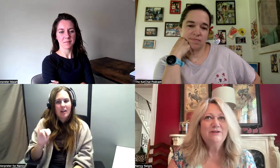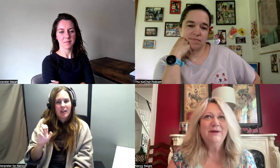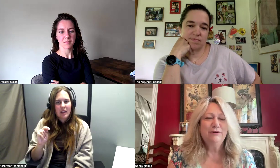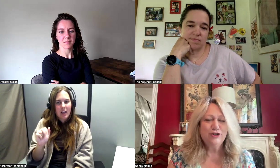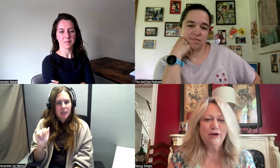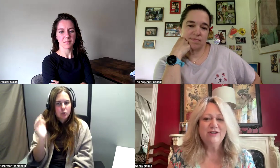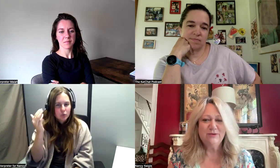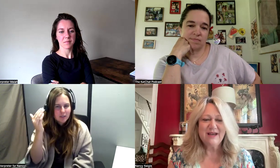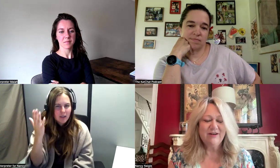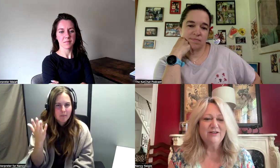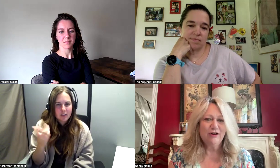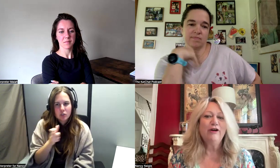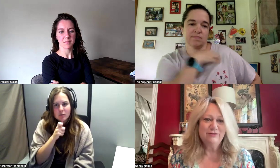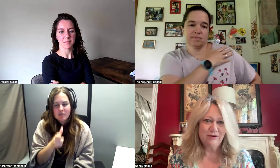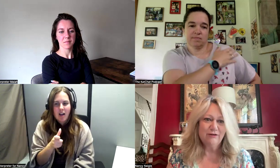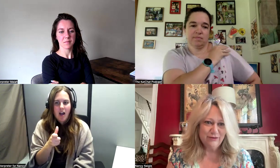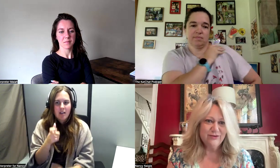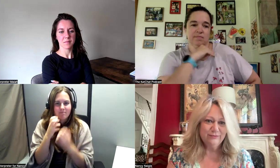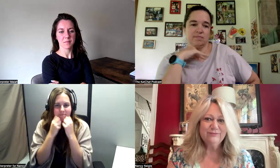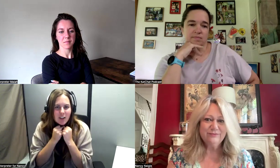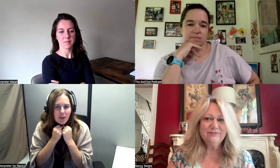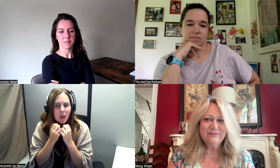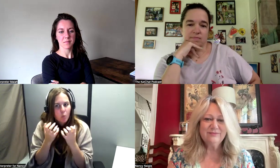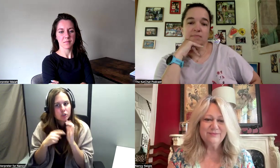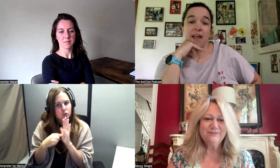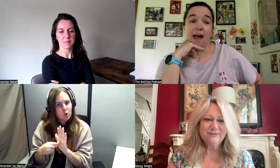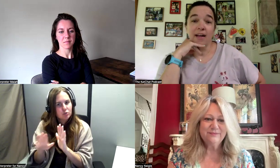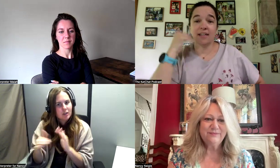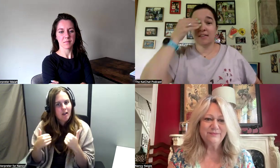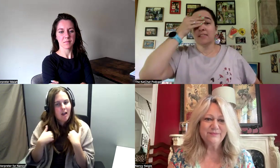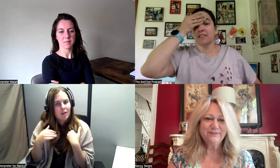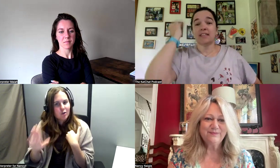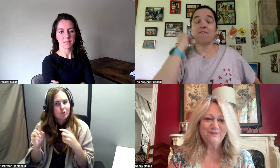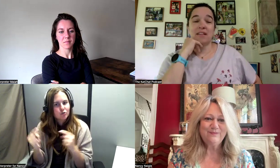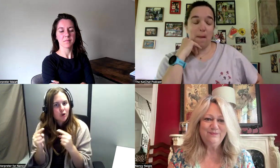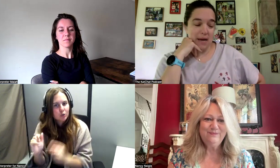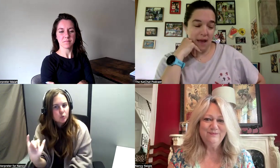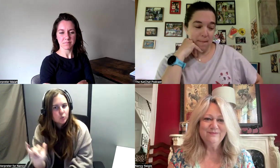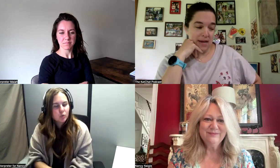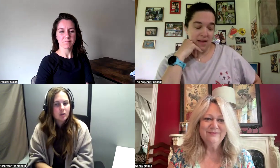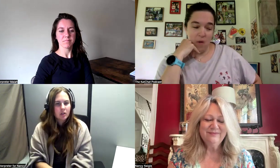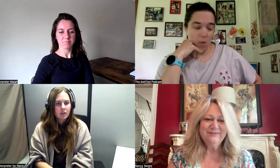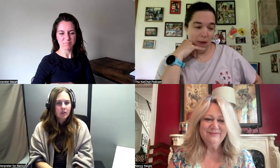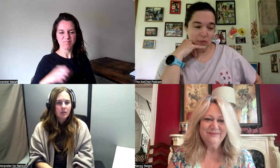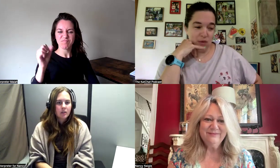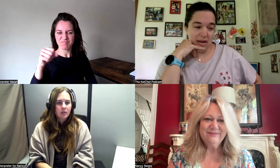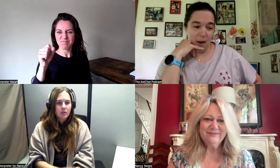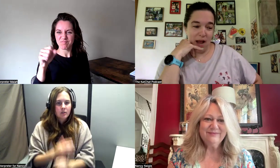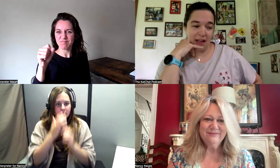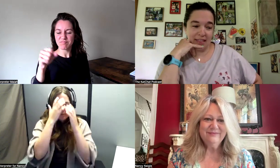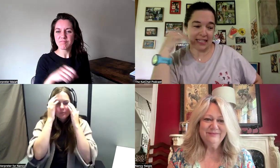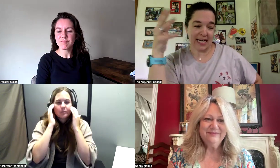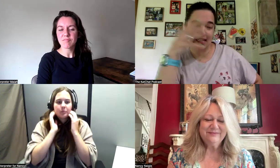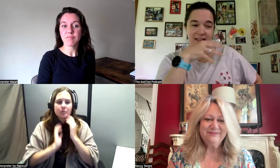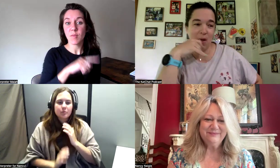but still be able to show that she was having her own struggles. Yeah, definitely. I mean, when I was reading